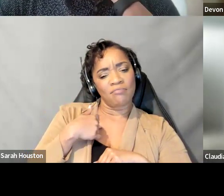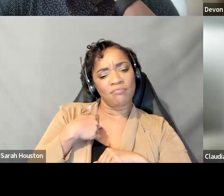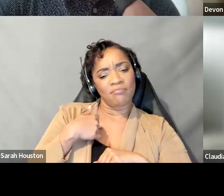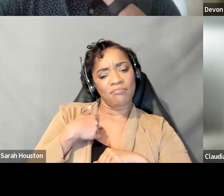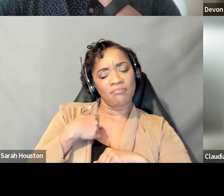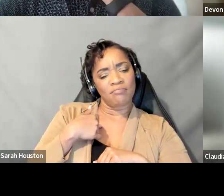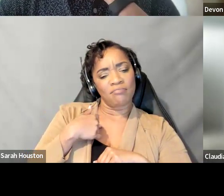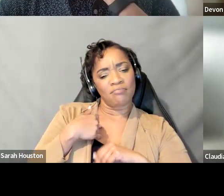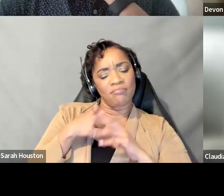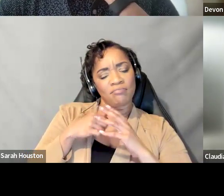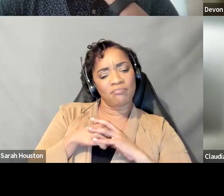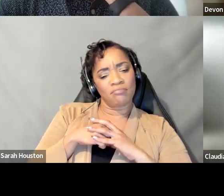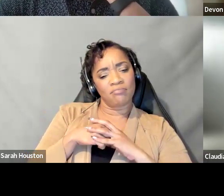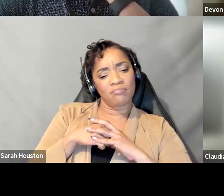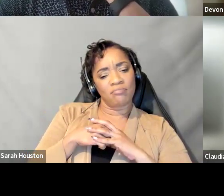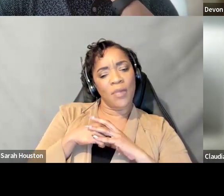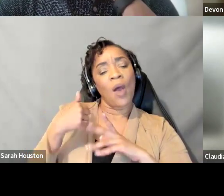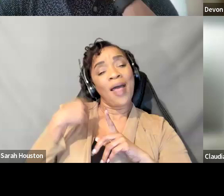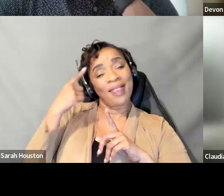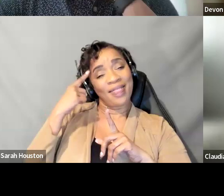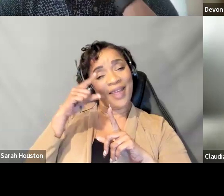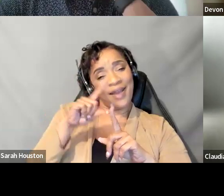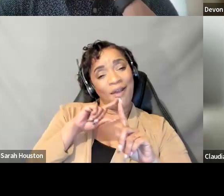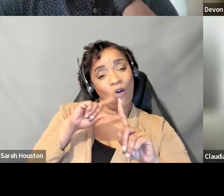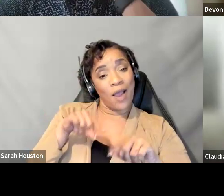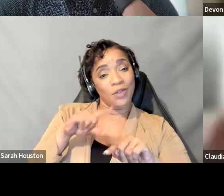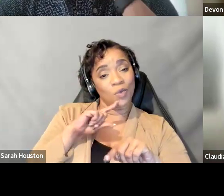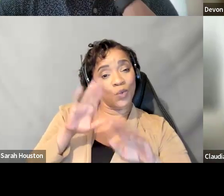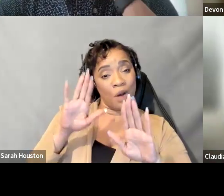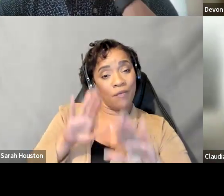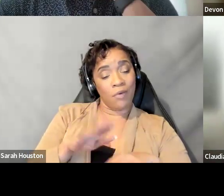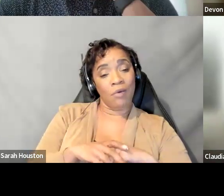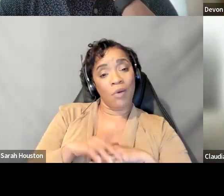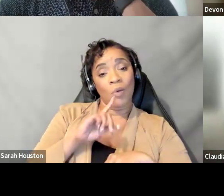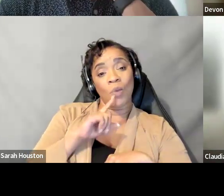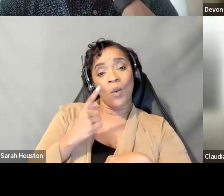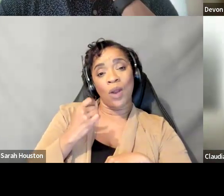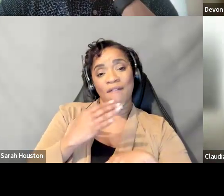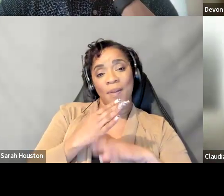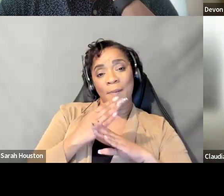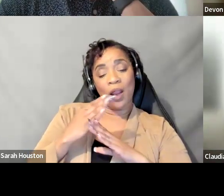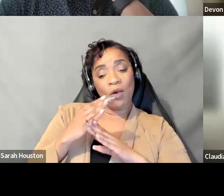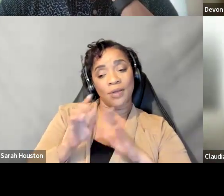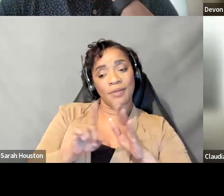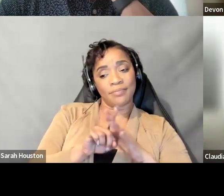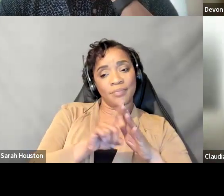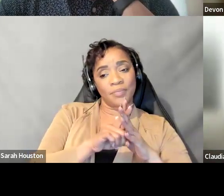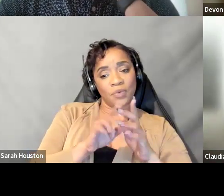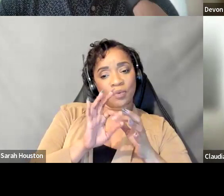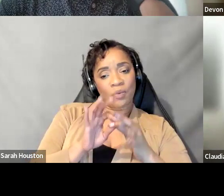one of the barriers that we're coming across in terms of, requiring masking is